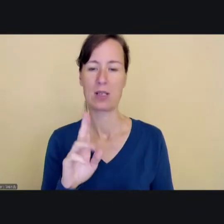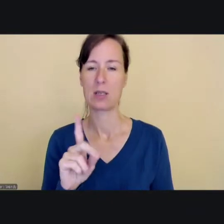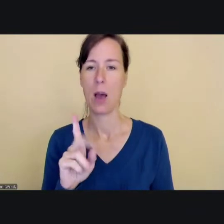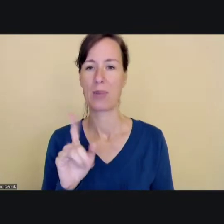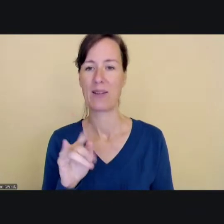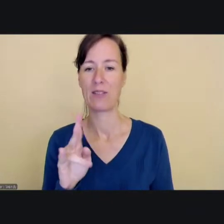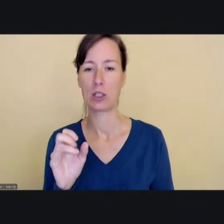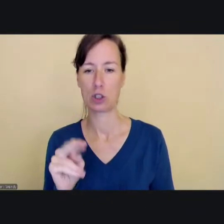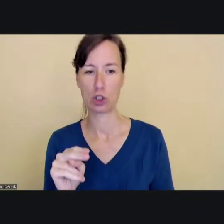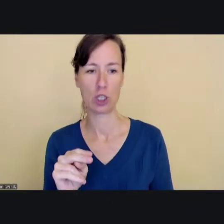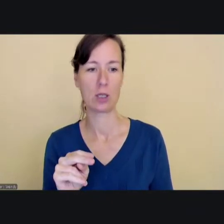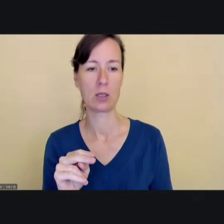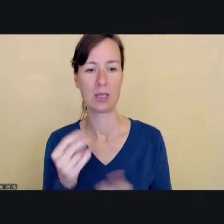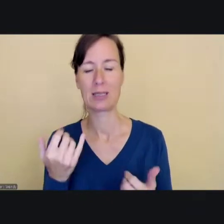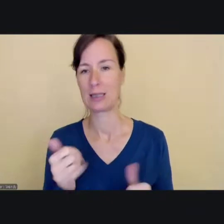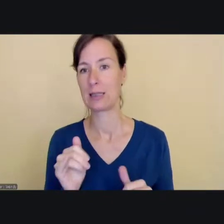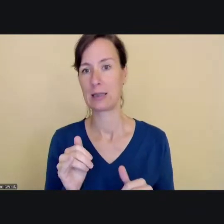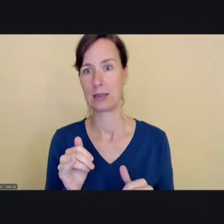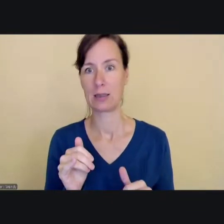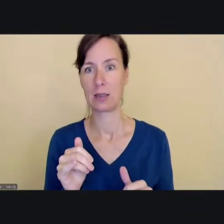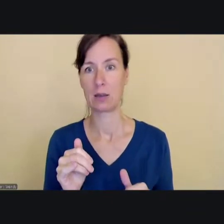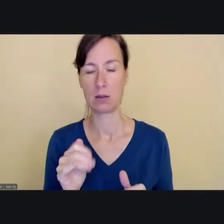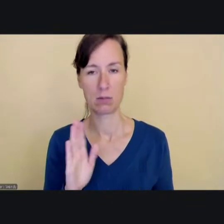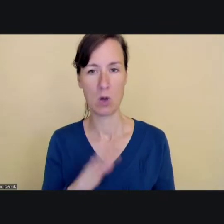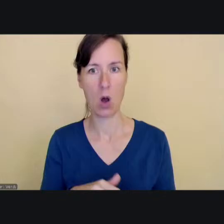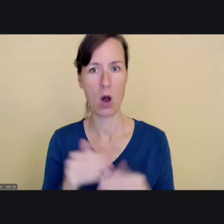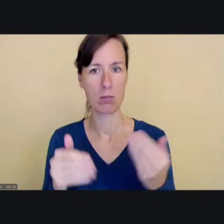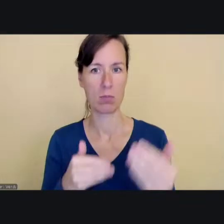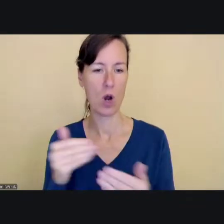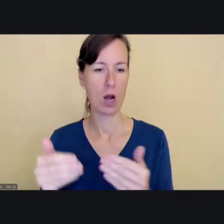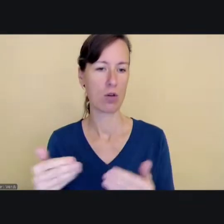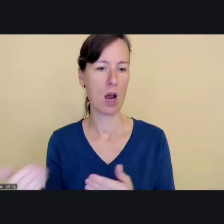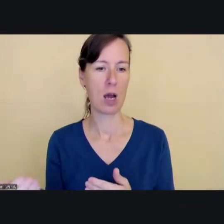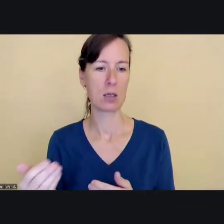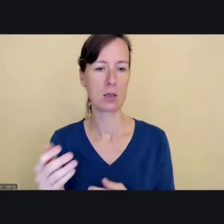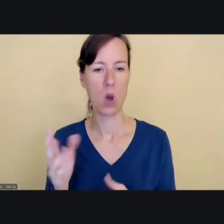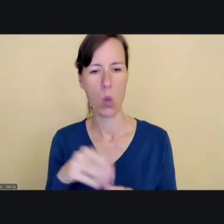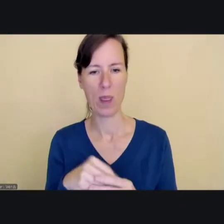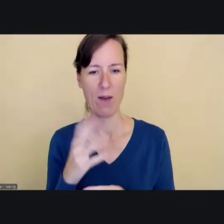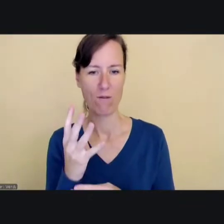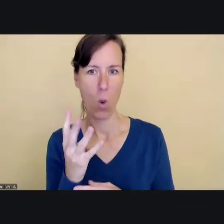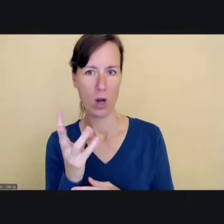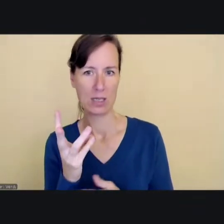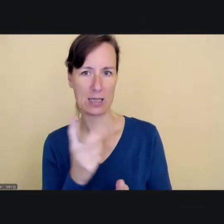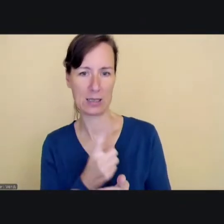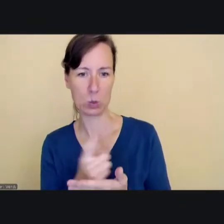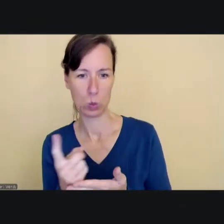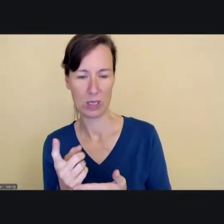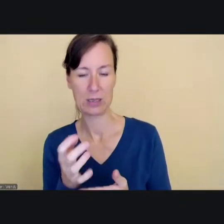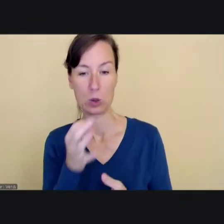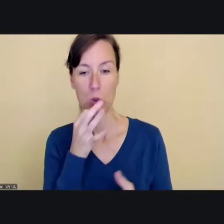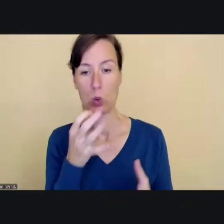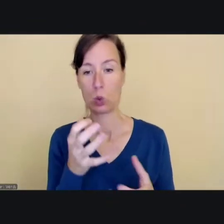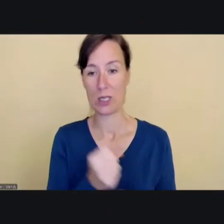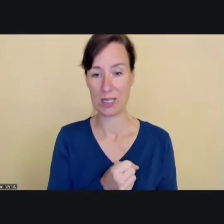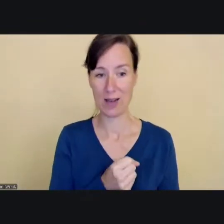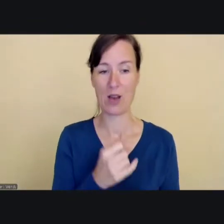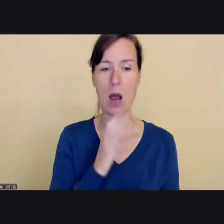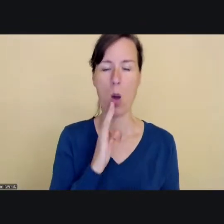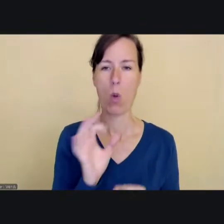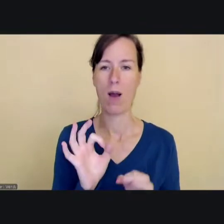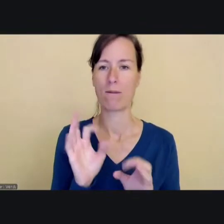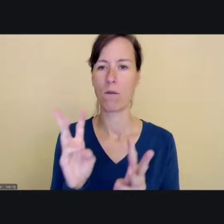we get it, as soon as I get it, I'll forward to the mayor and council. And you